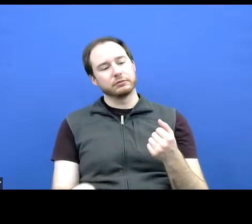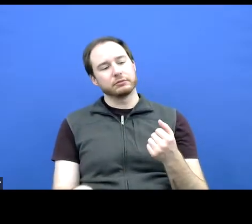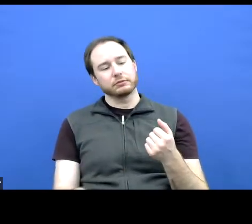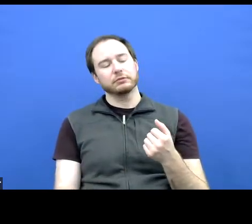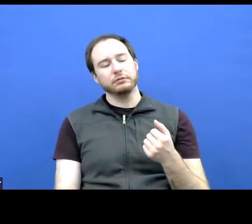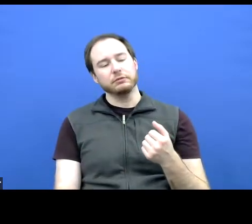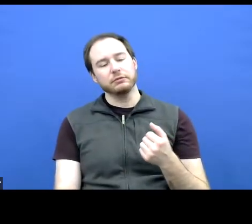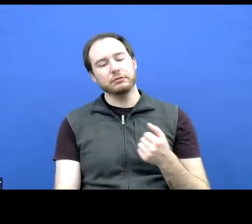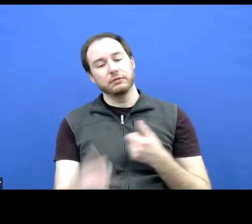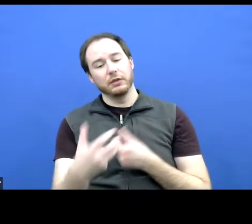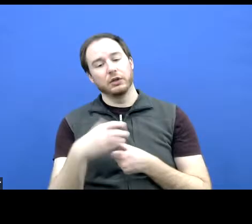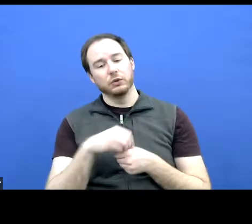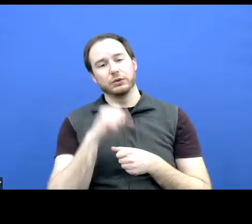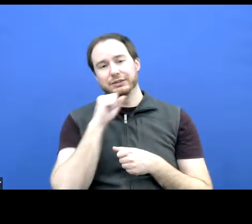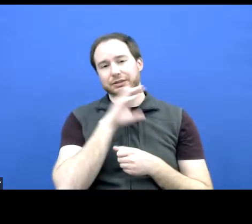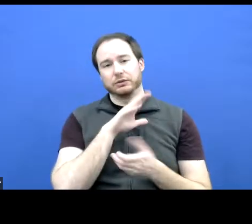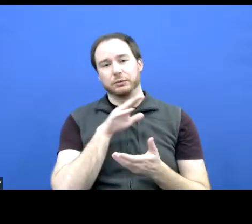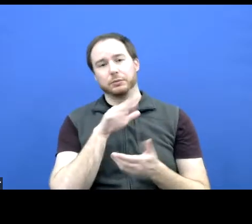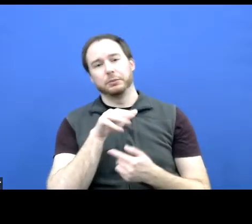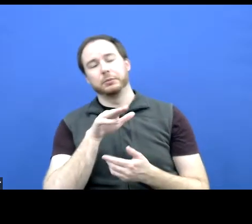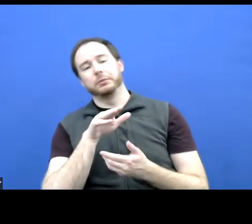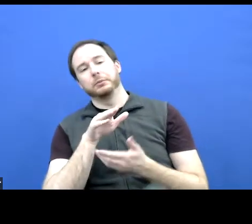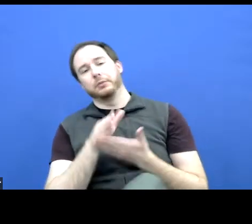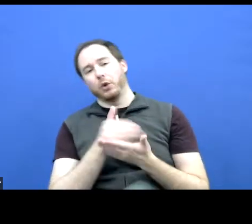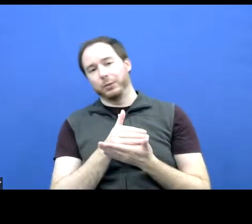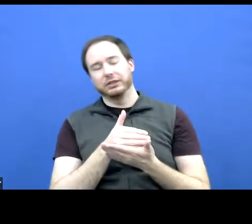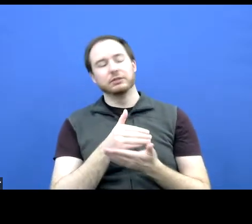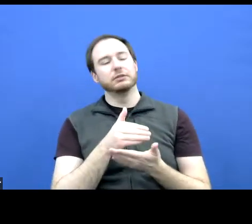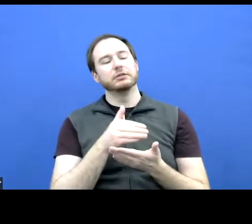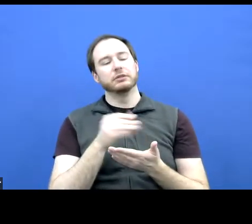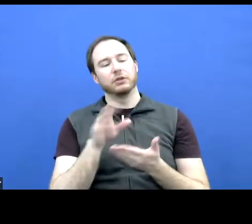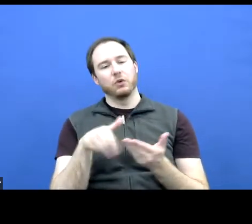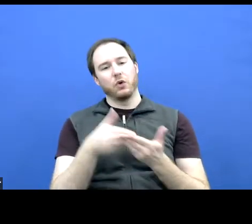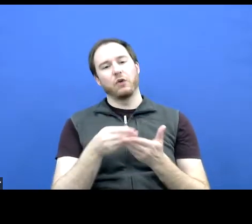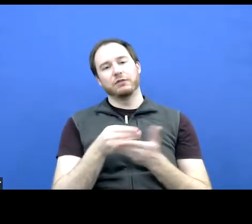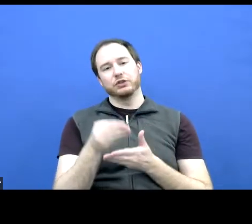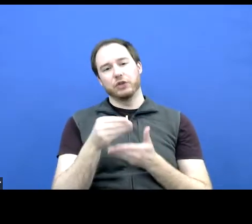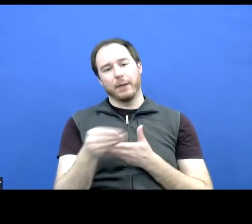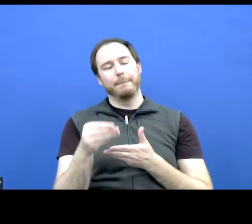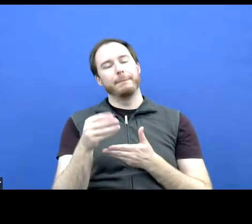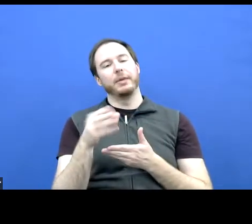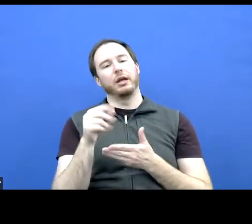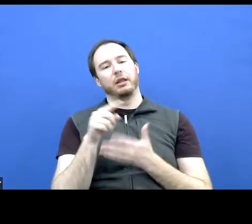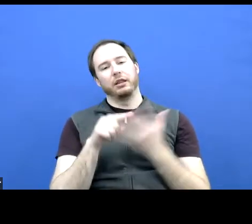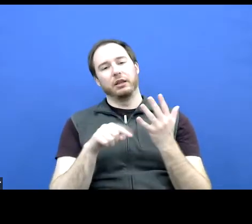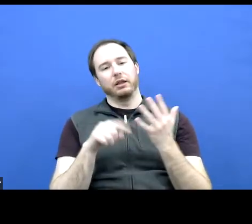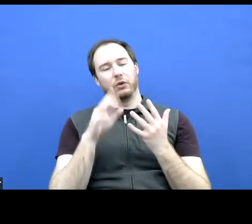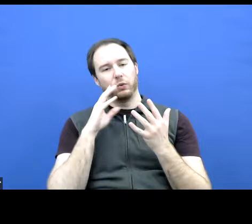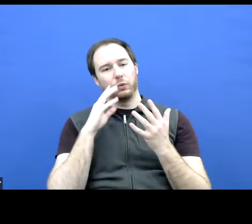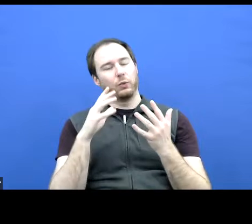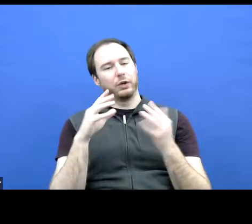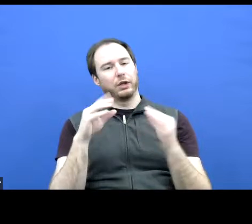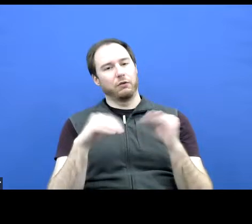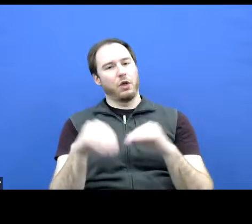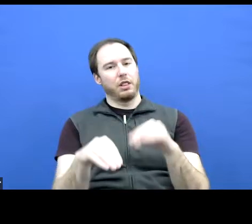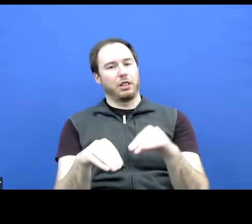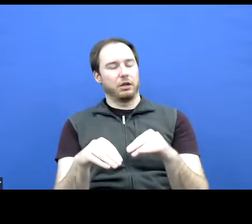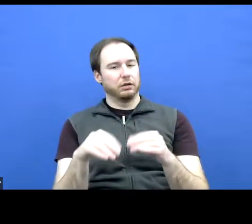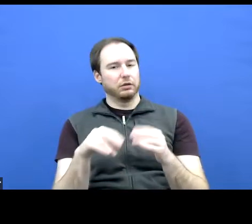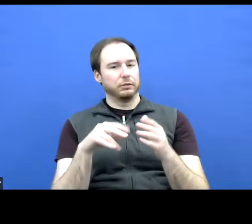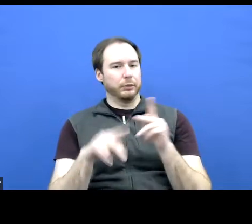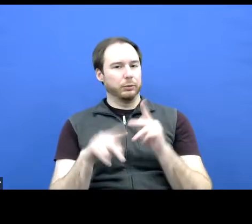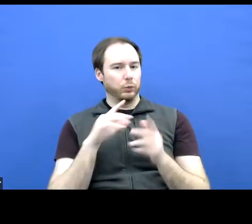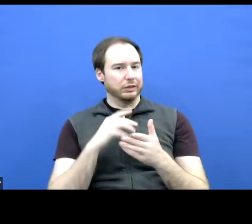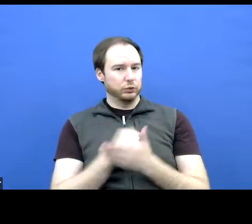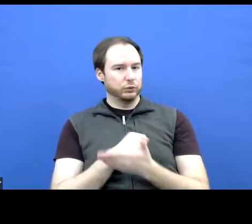including the senior apartments and for all of the shopping and things that go on there. So a lot of people utilize